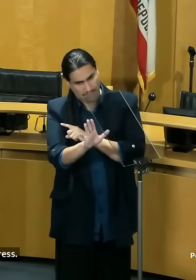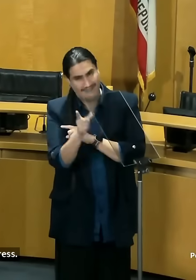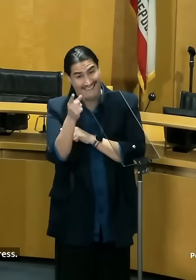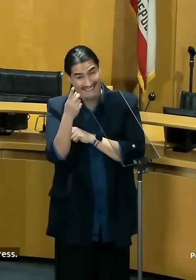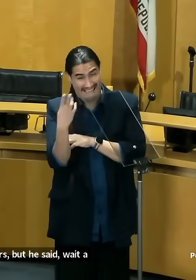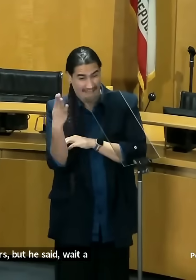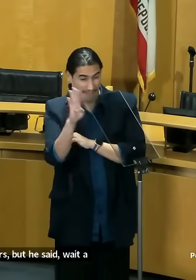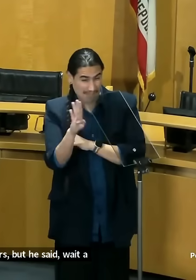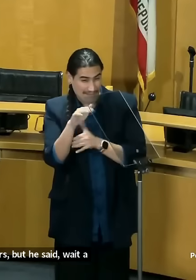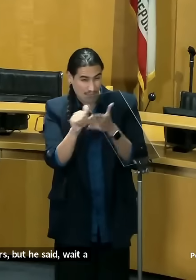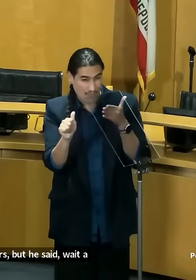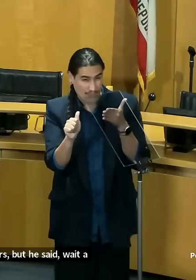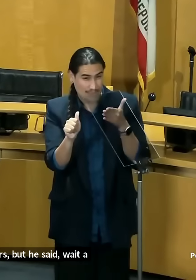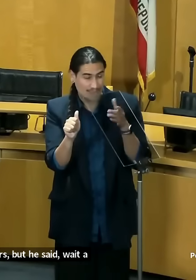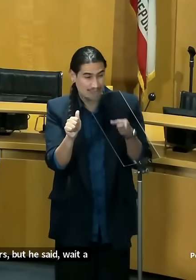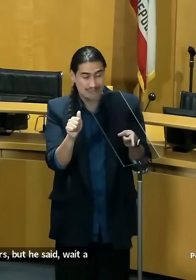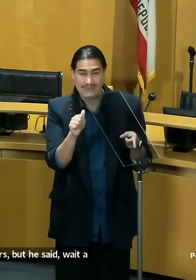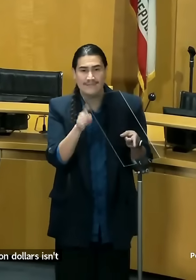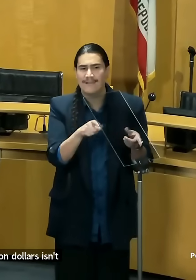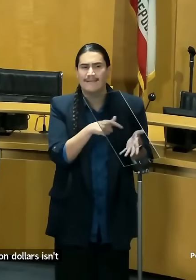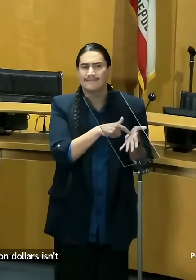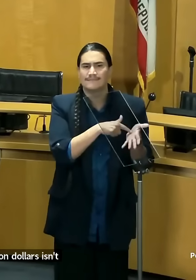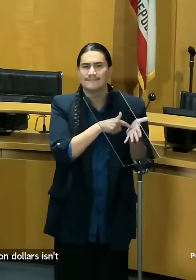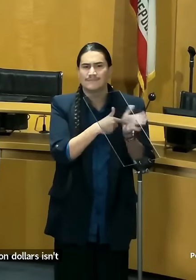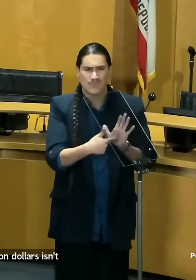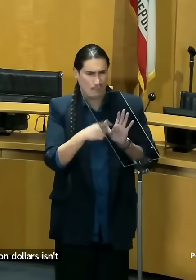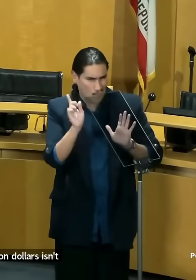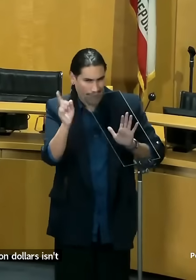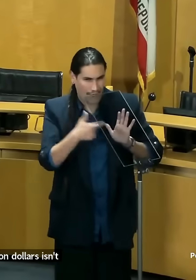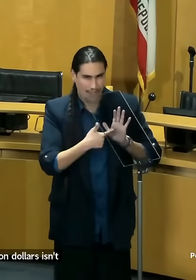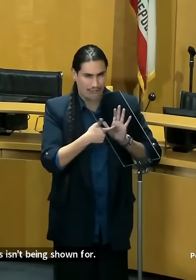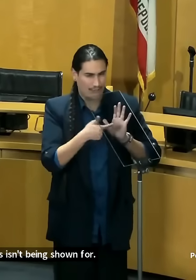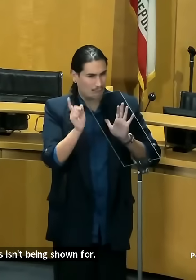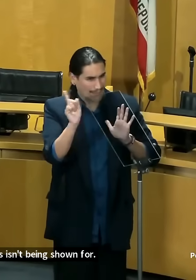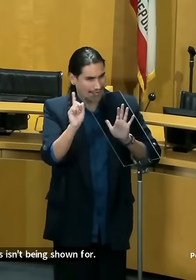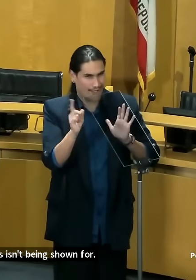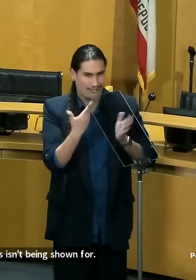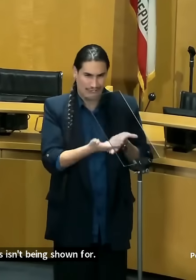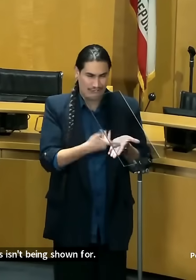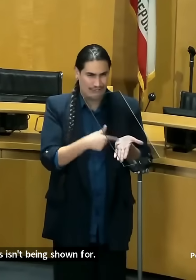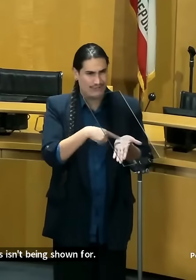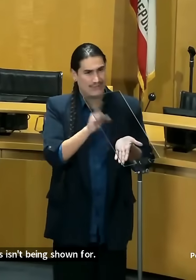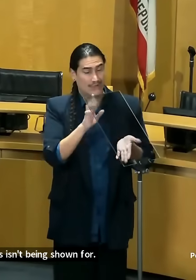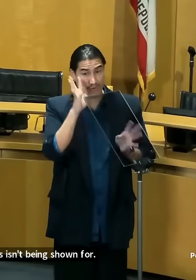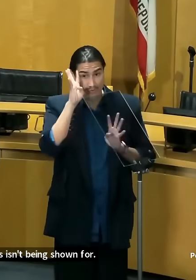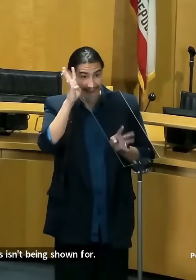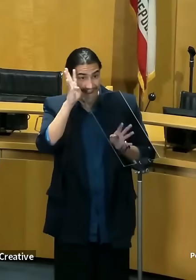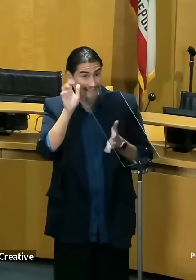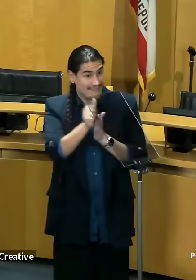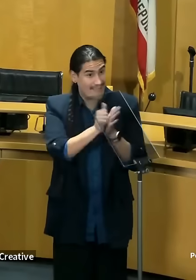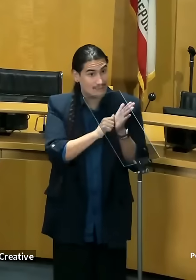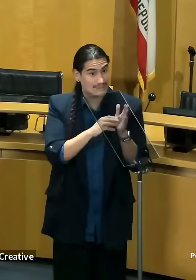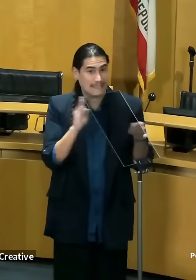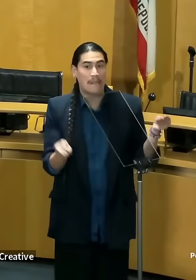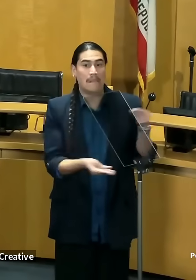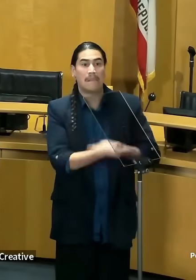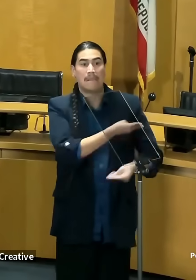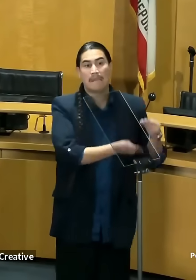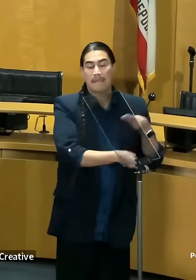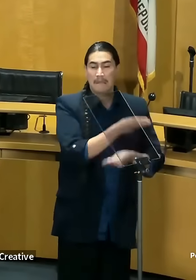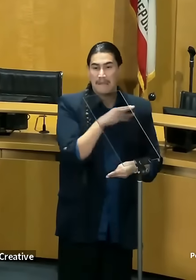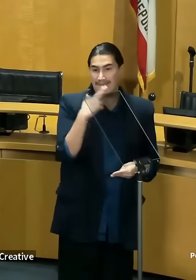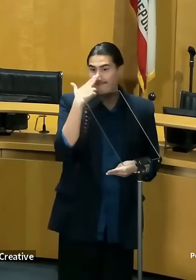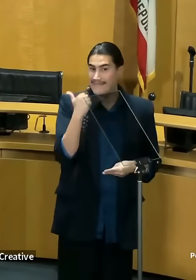million isn't being shown for. Where is it? Creative accounting? Funny